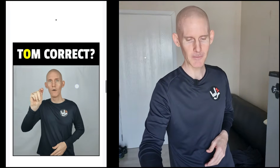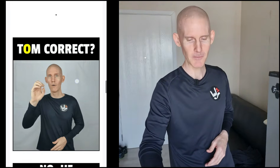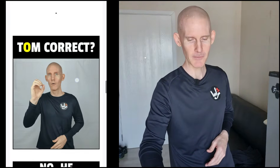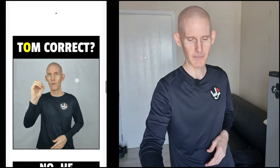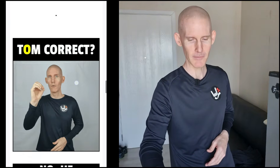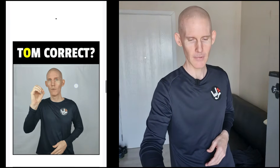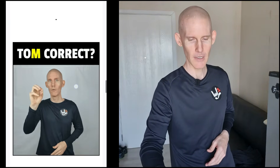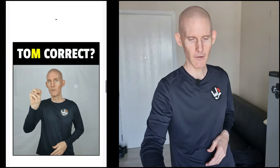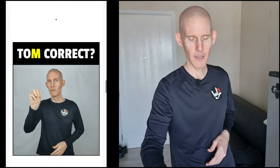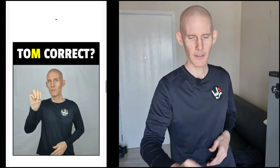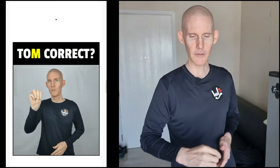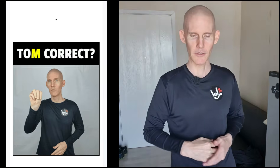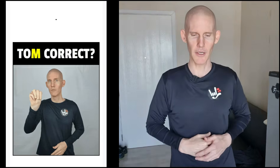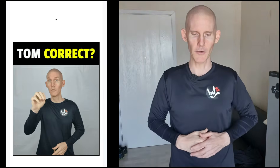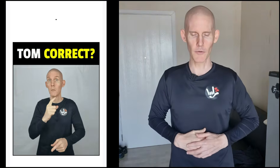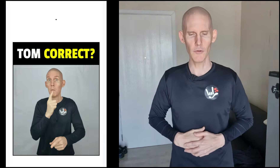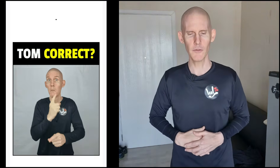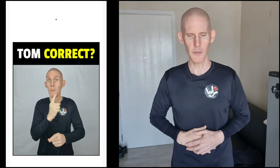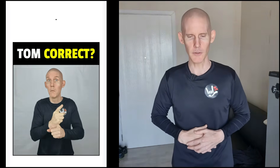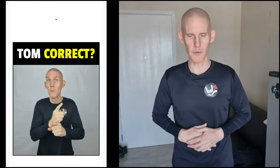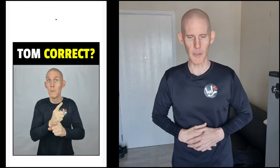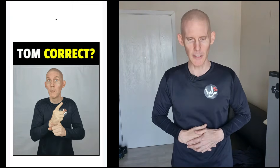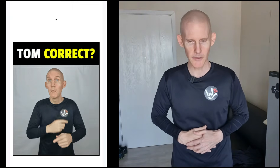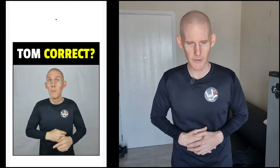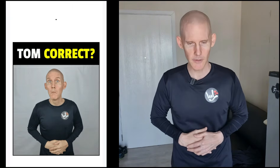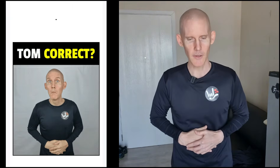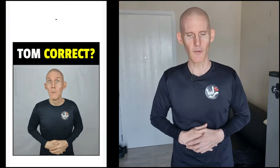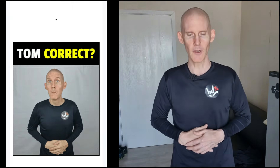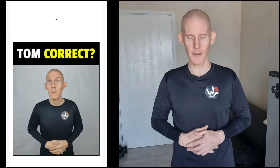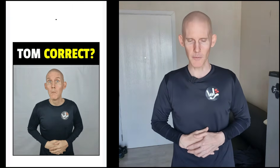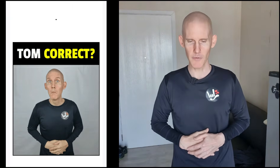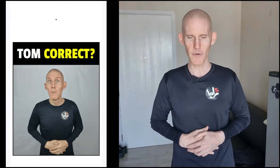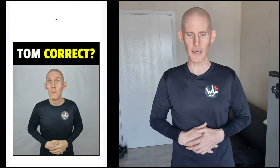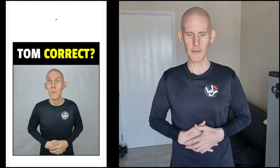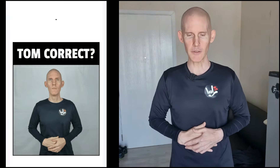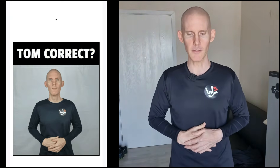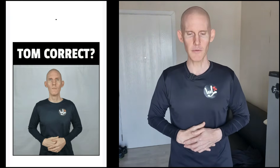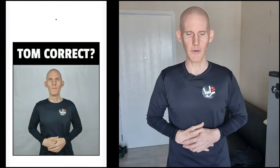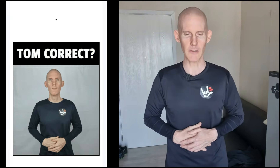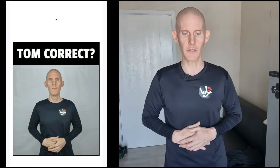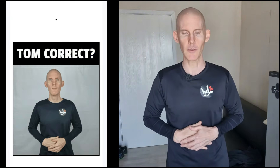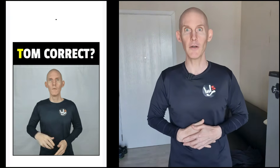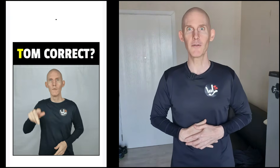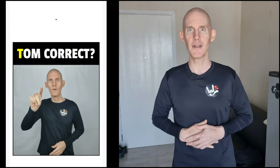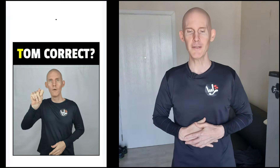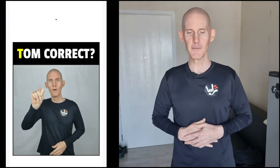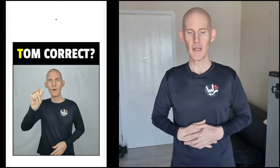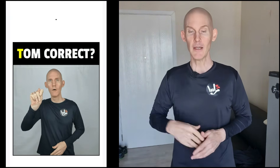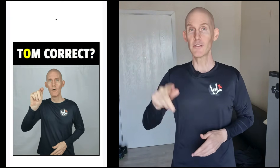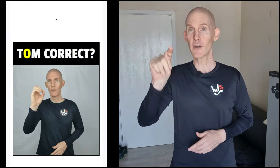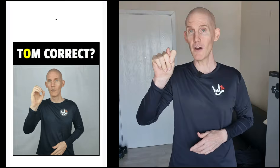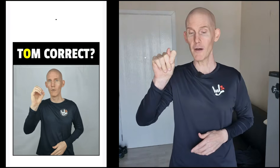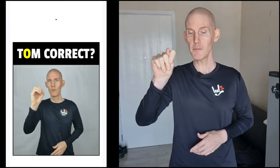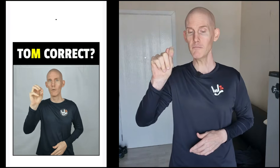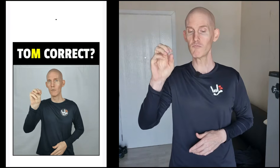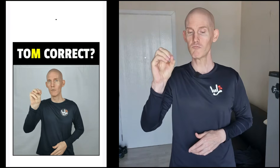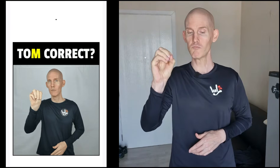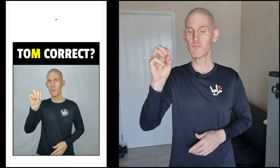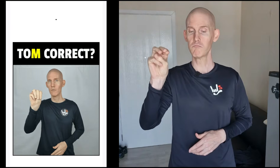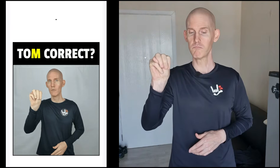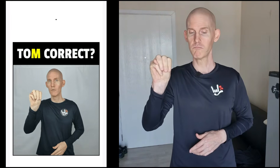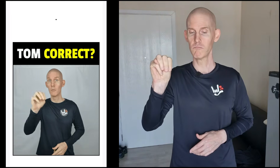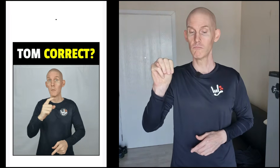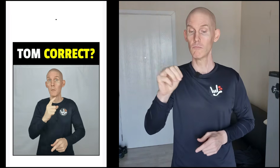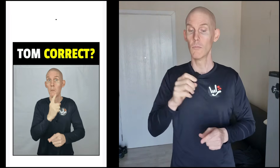dots. All right, let's let it go through and see what the speed is. All right, a little bit faster, a little bit faster. Here we go. Ready? Tom,